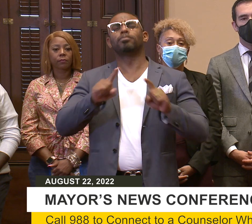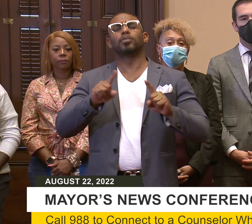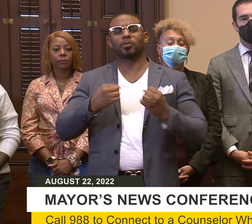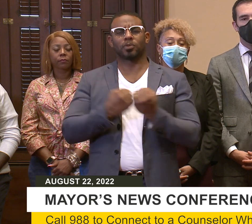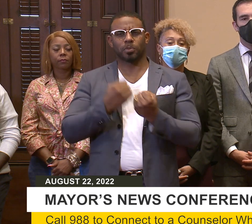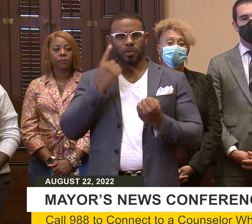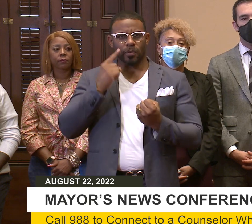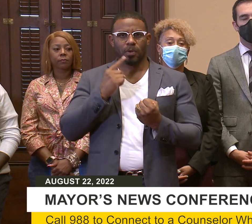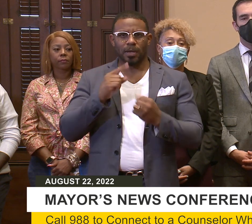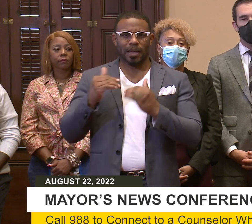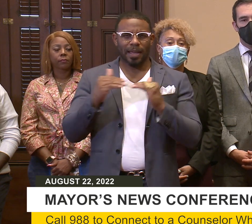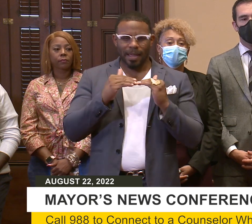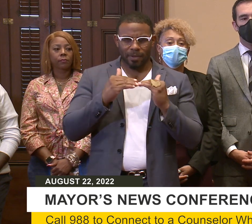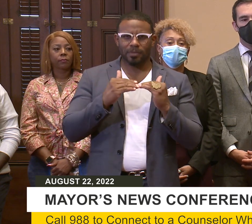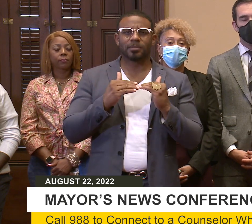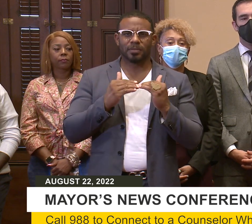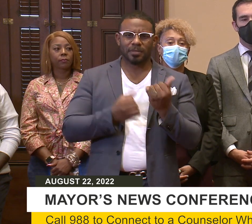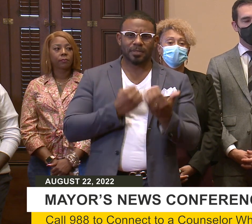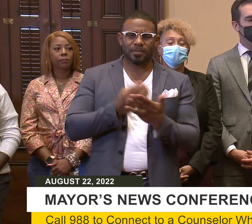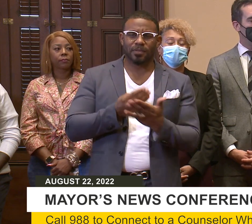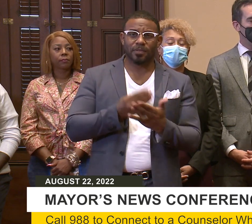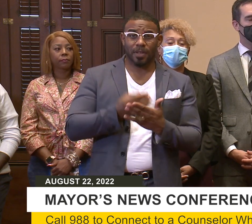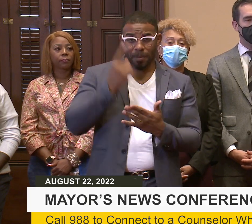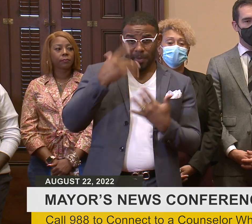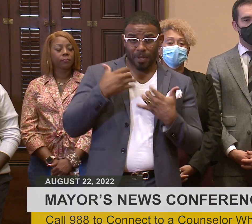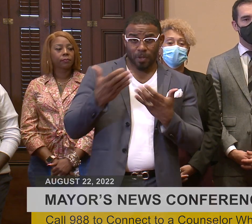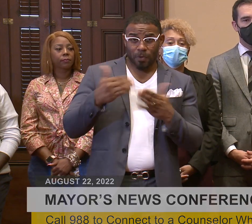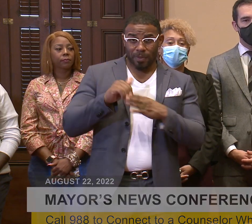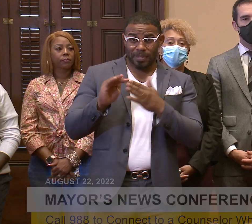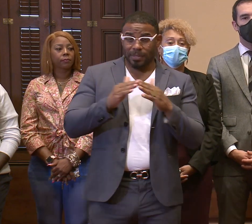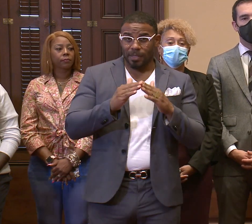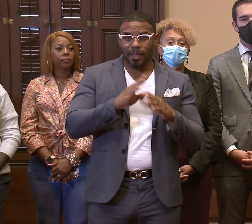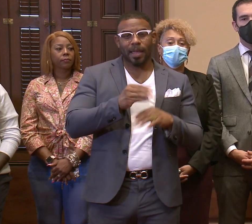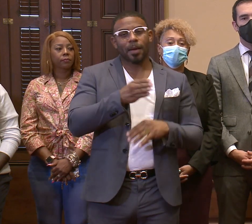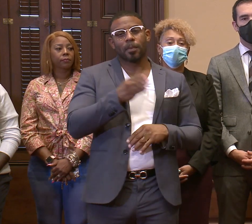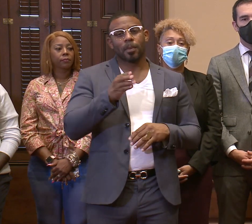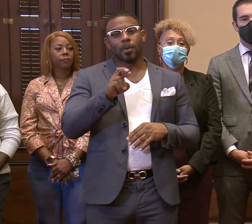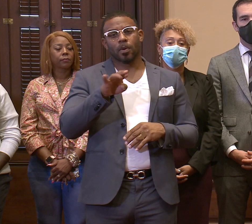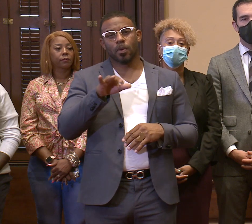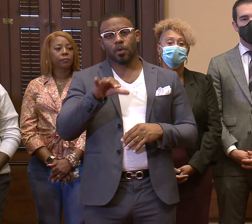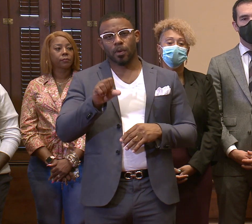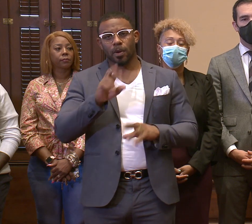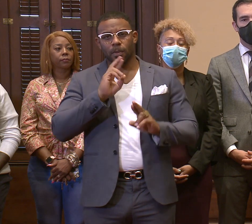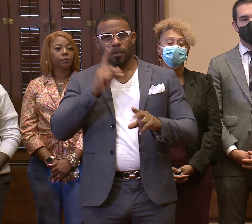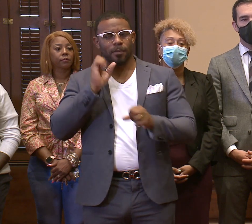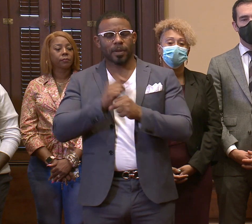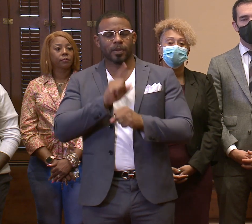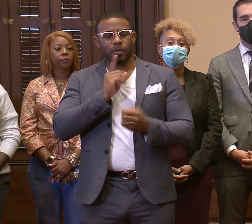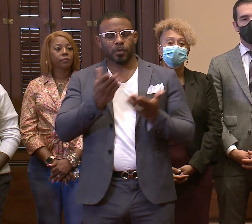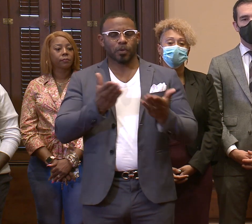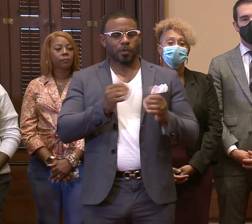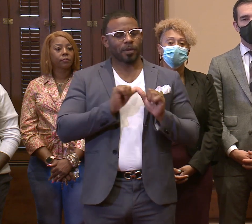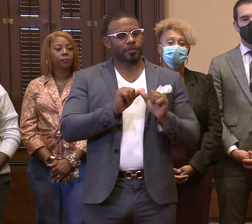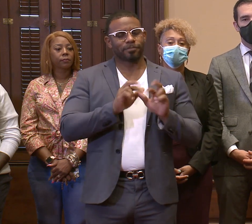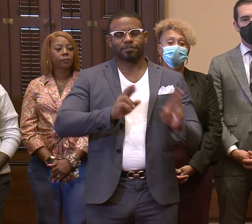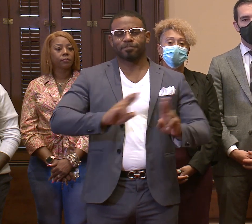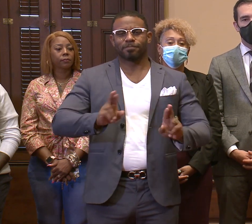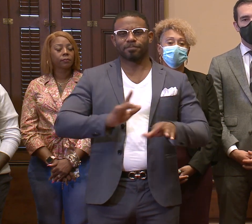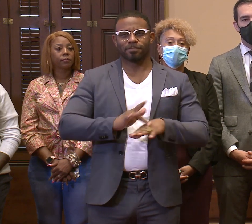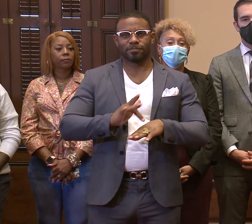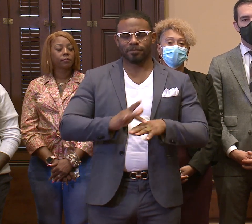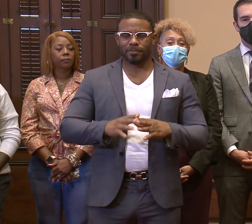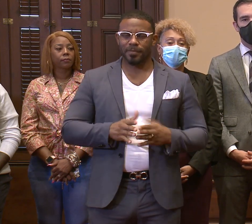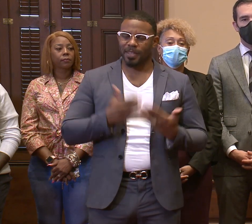need to adequately fund mental health crisis services in the city, and Baltimore Crisis Response for ensuring the services are readily